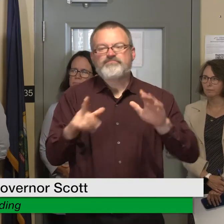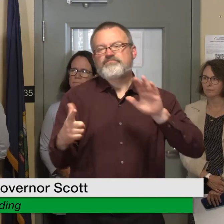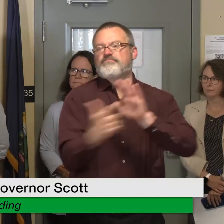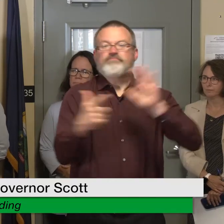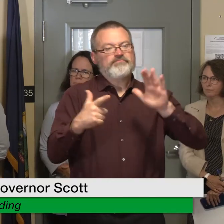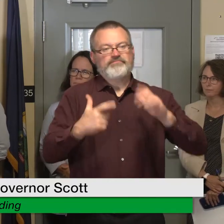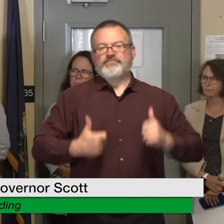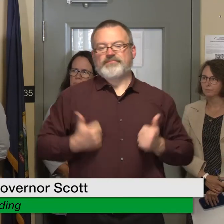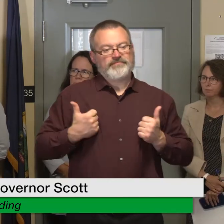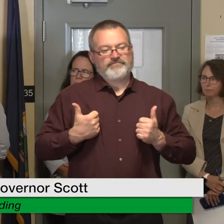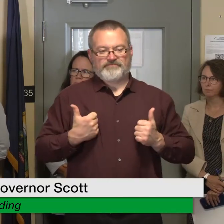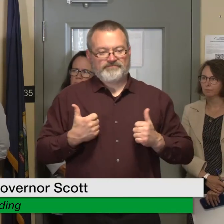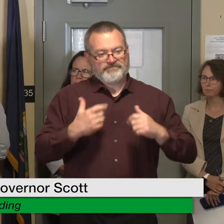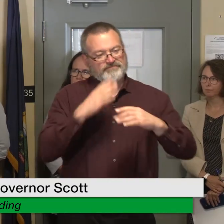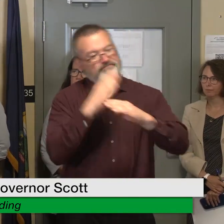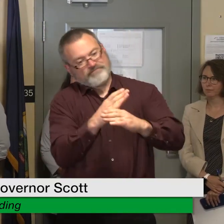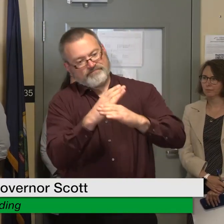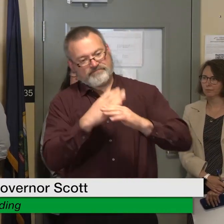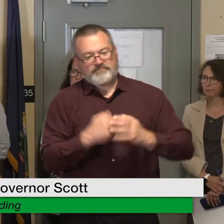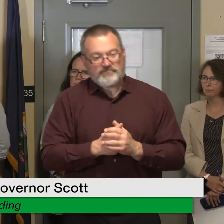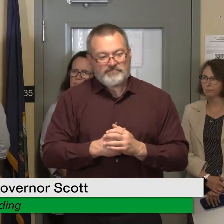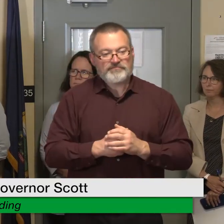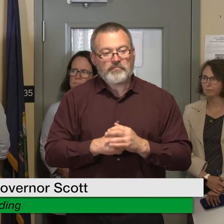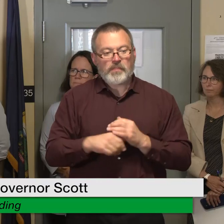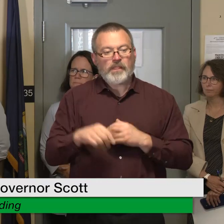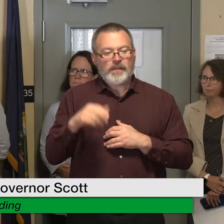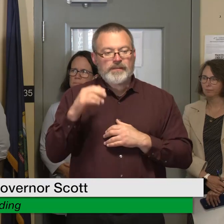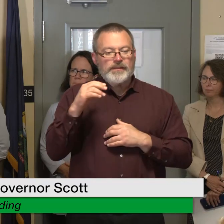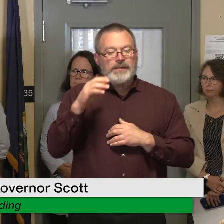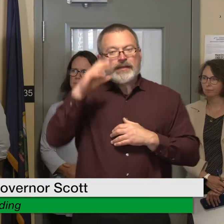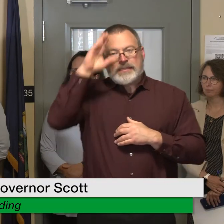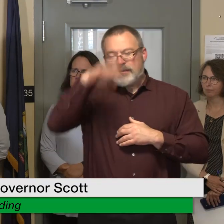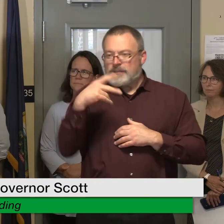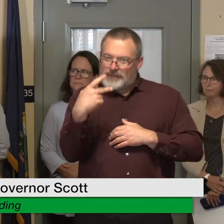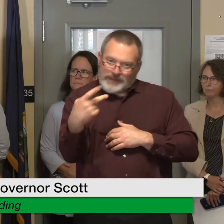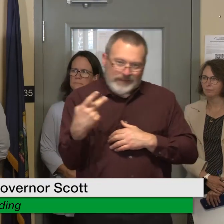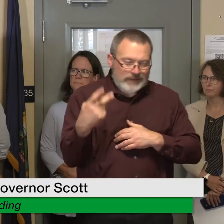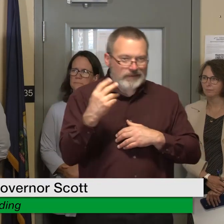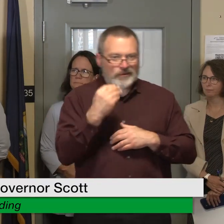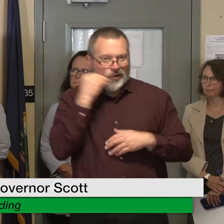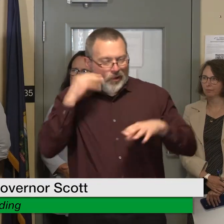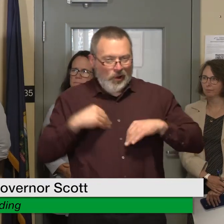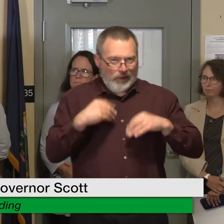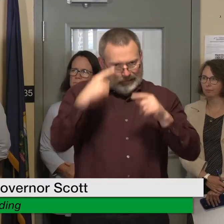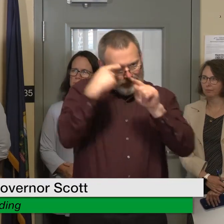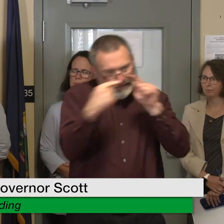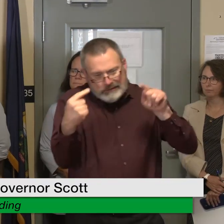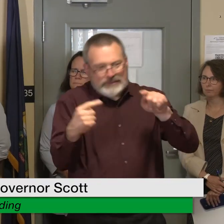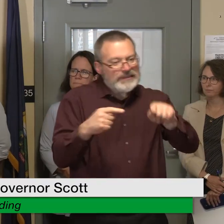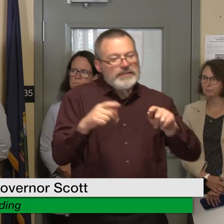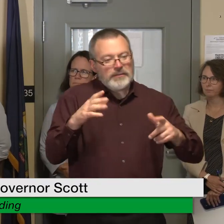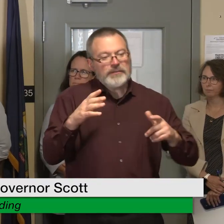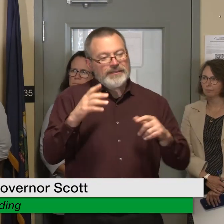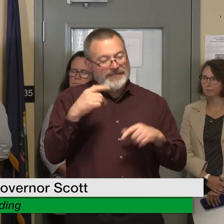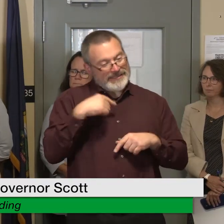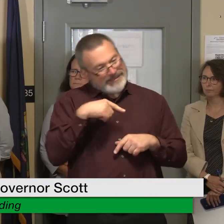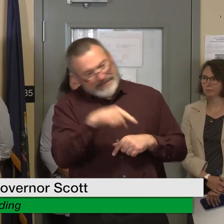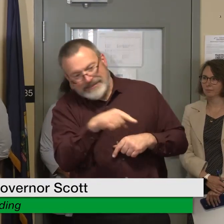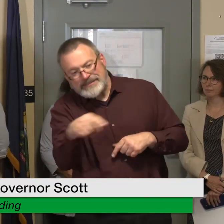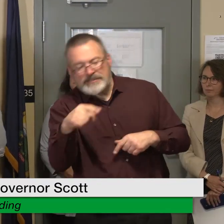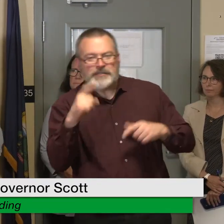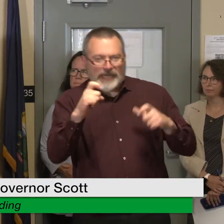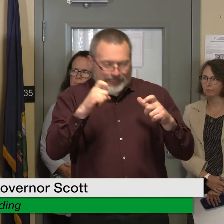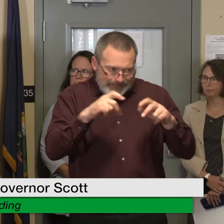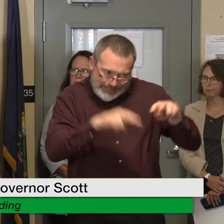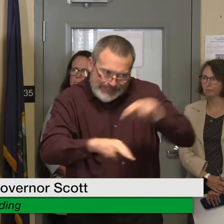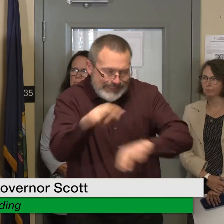so we can't say that those homes are still uninhabitable or that everyone in those 50 homes has necessarily been displaced. We are encouraged